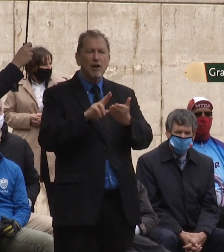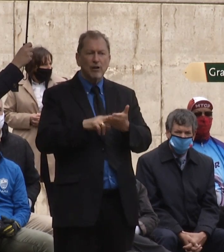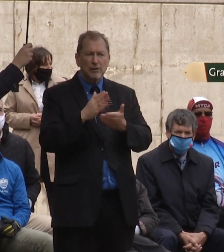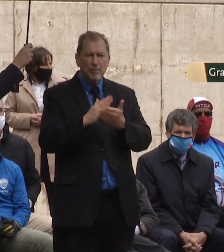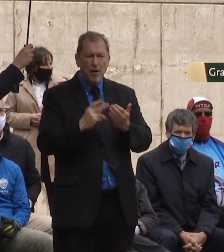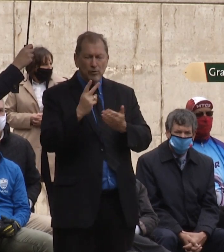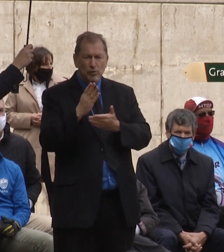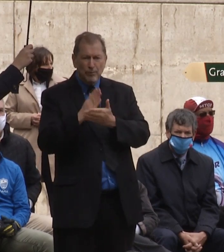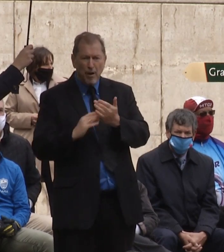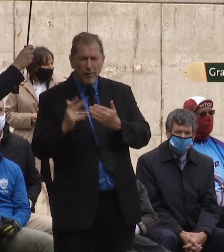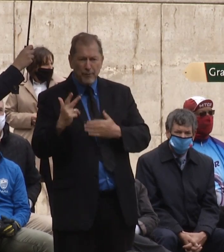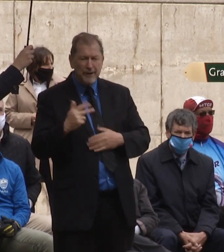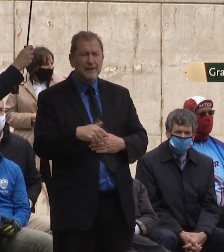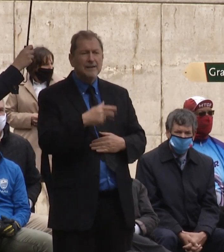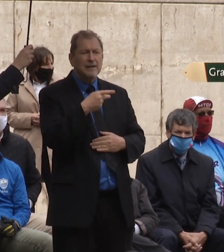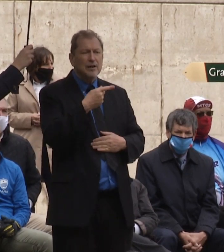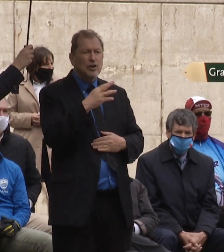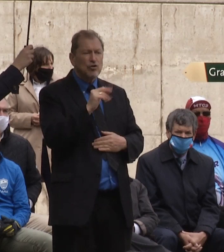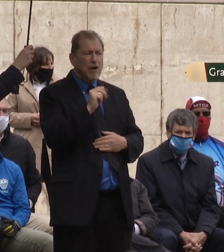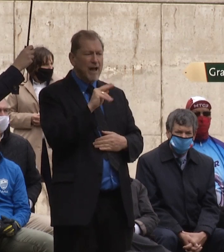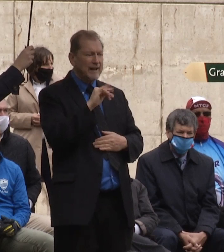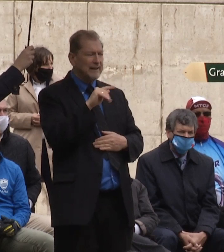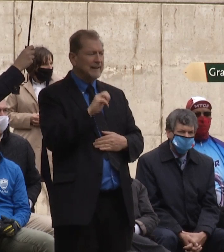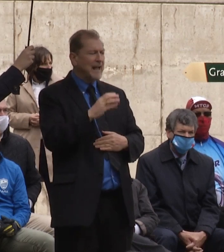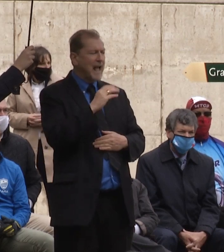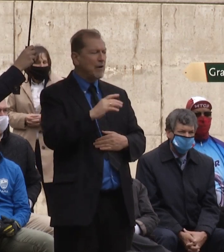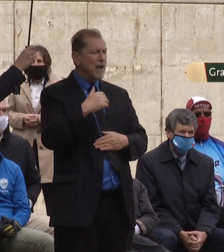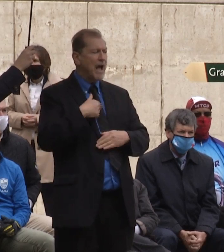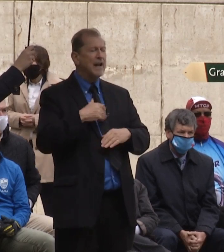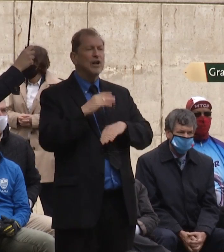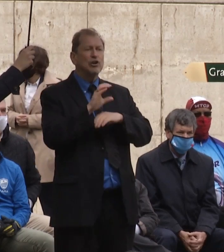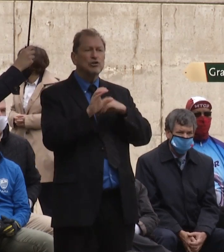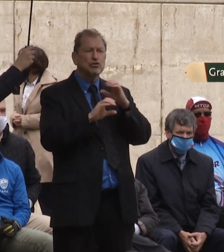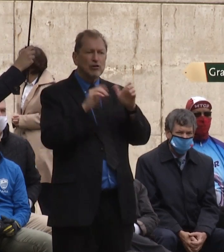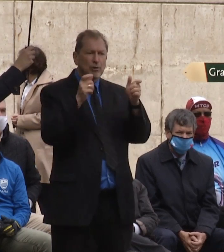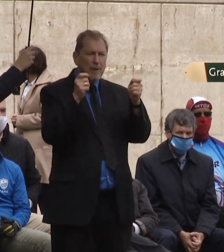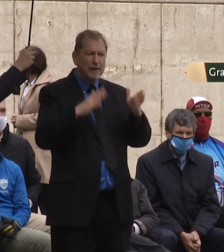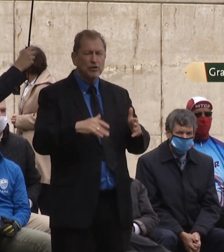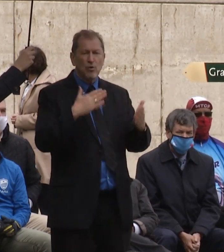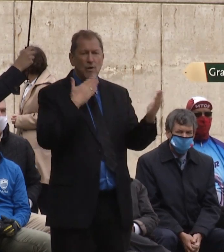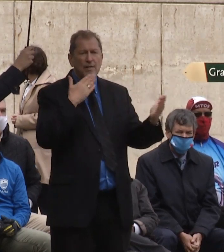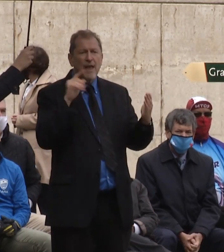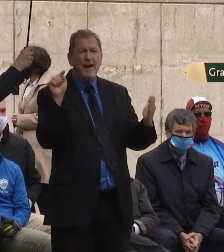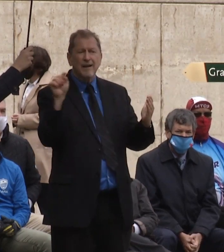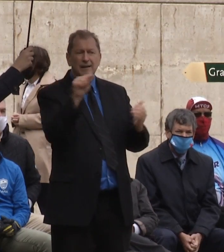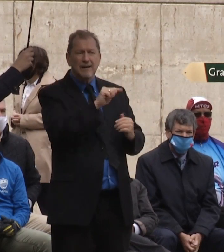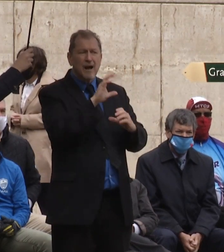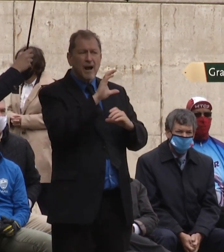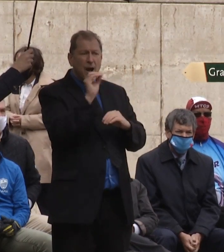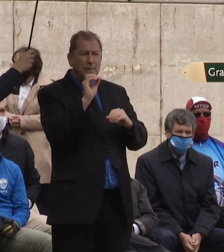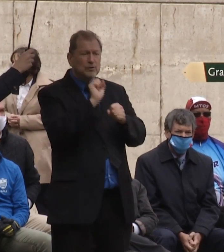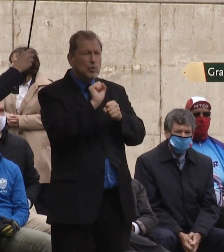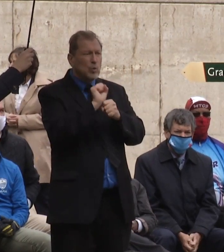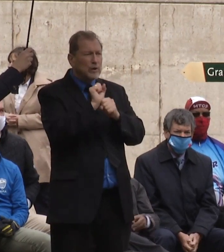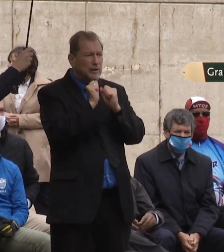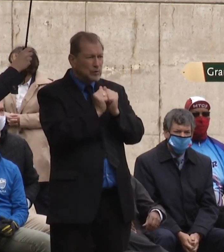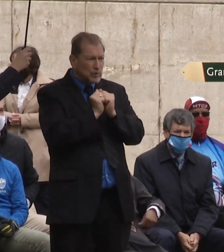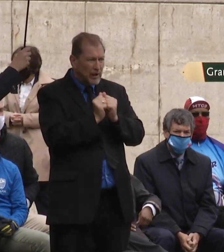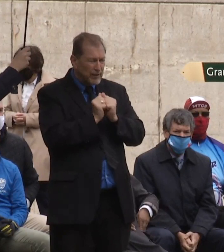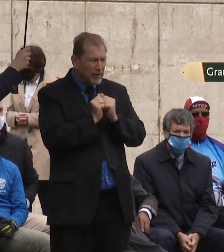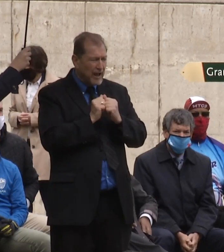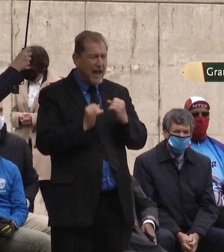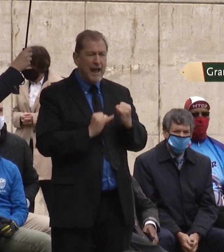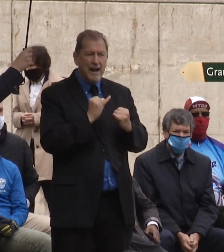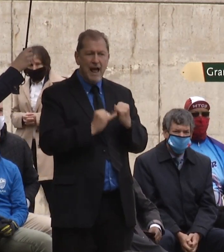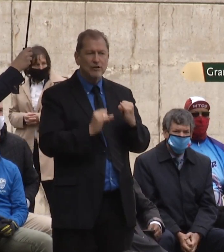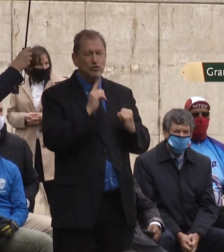3 was Granite, and TY Lin was the construction manager. And thank you to all of you for continuously working together. And last, I